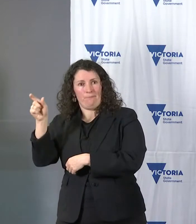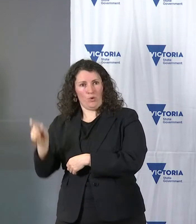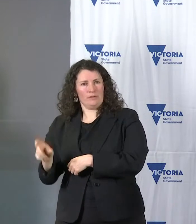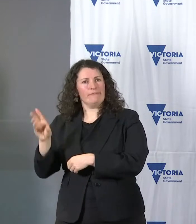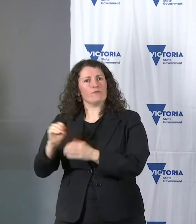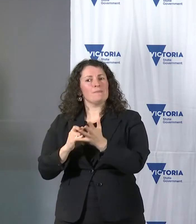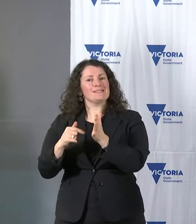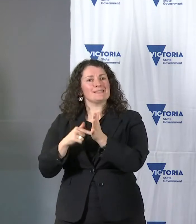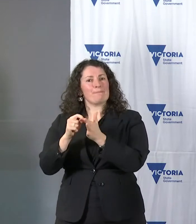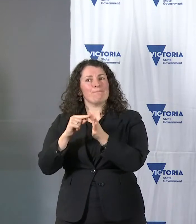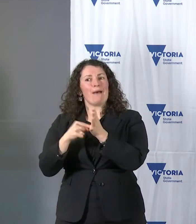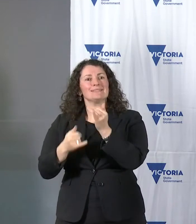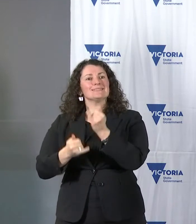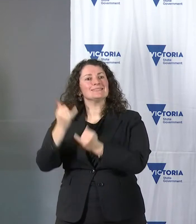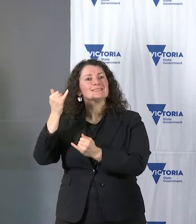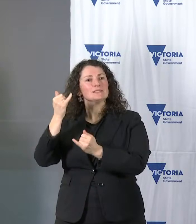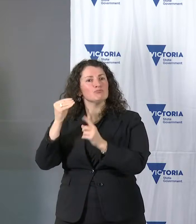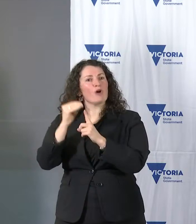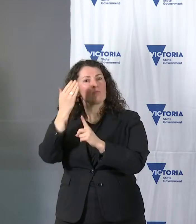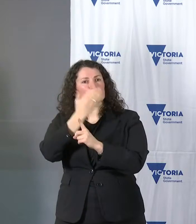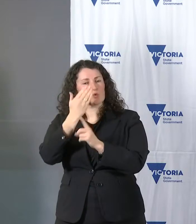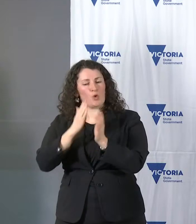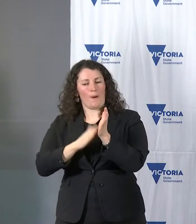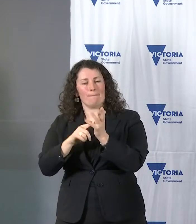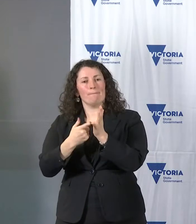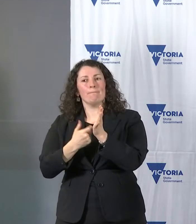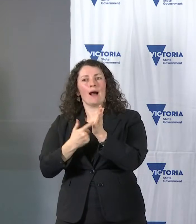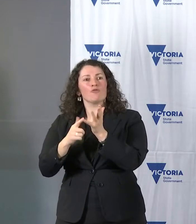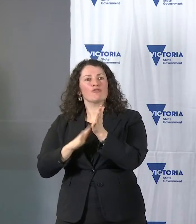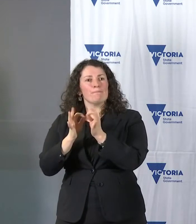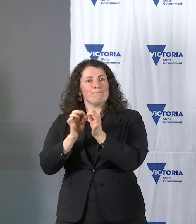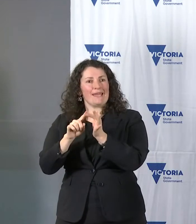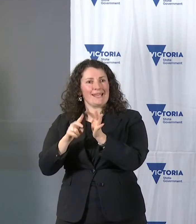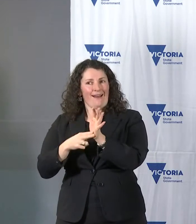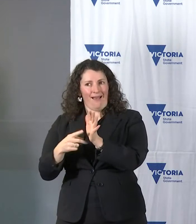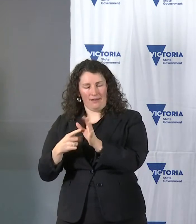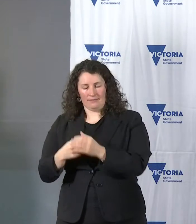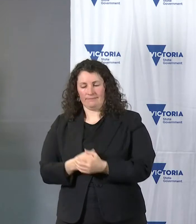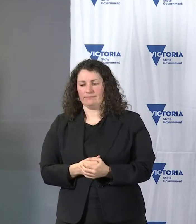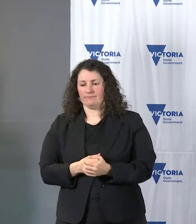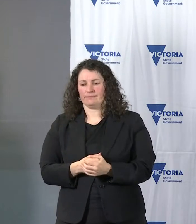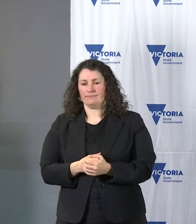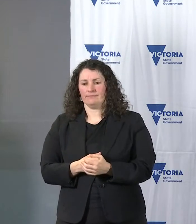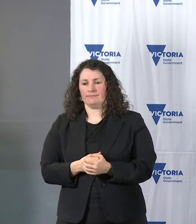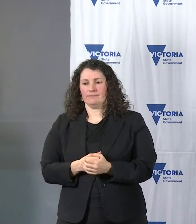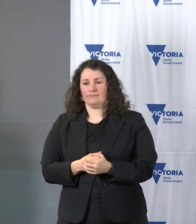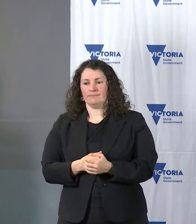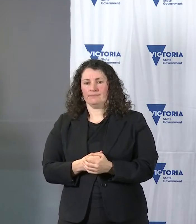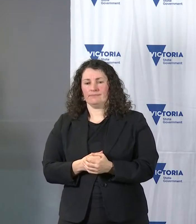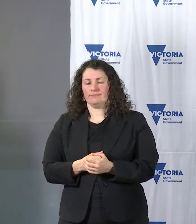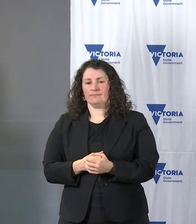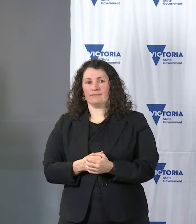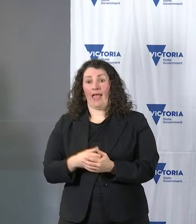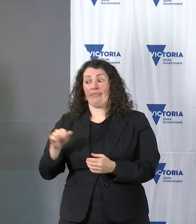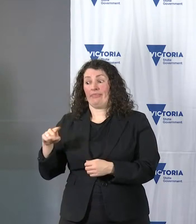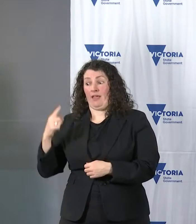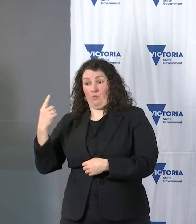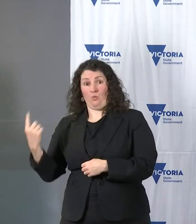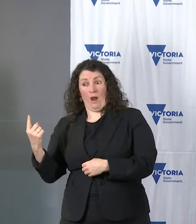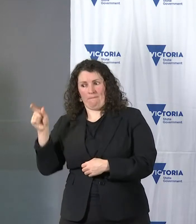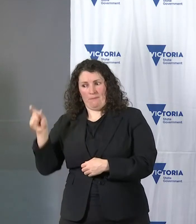in Murrumbeena. A further one is a household contact for the house in